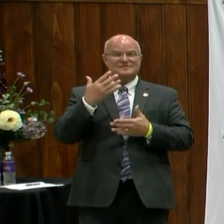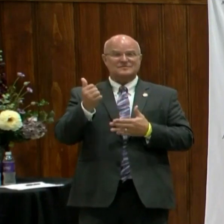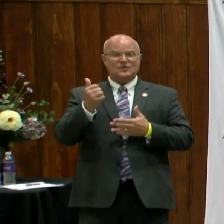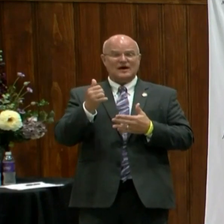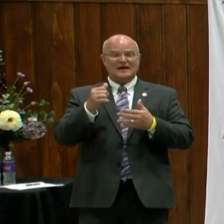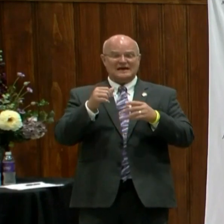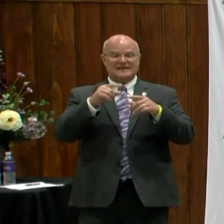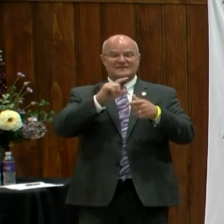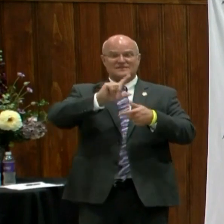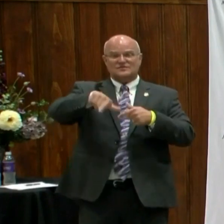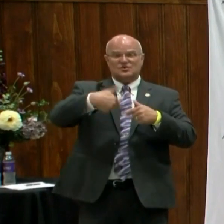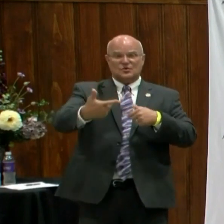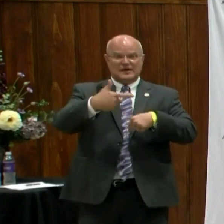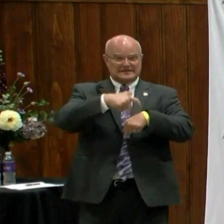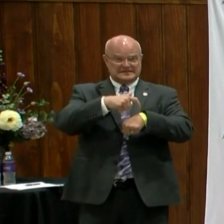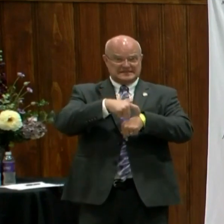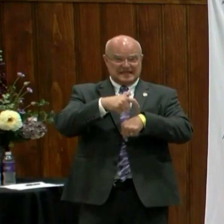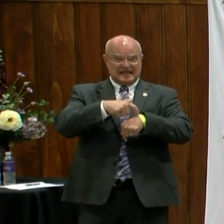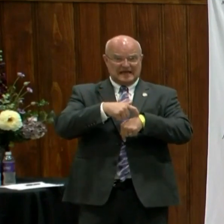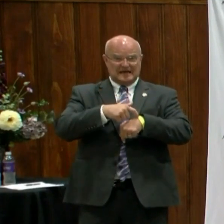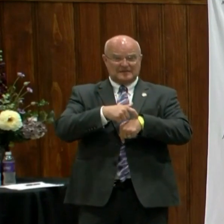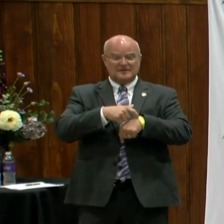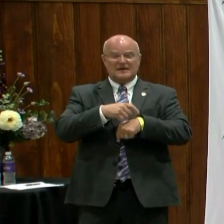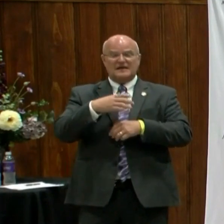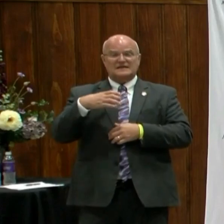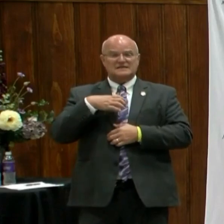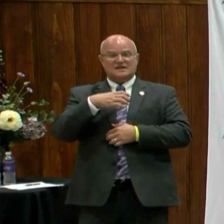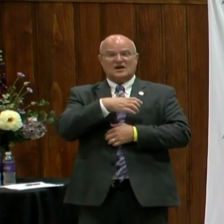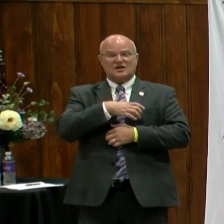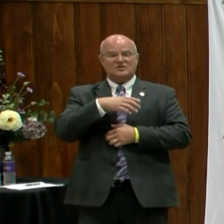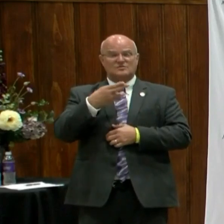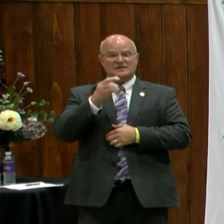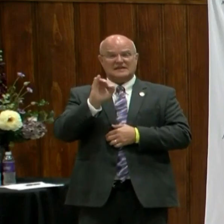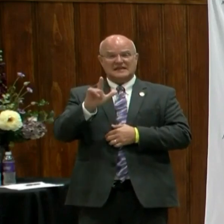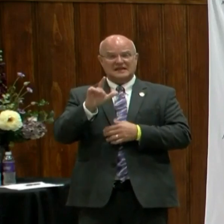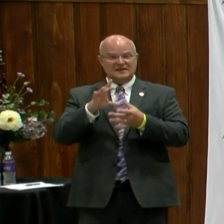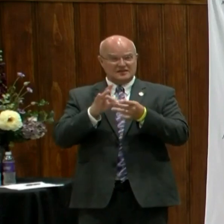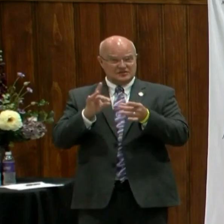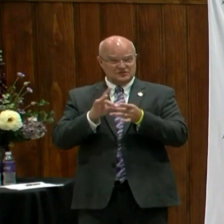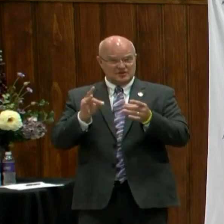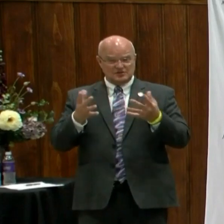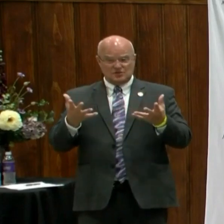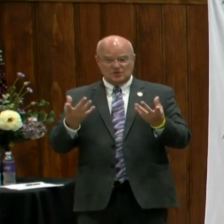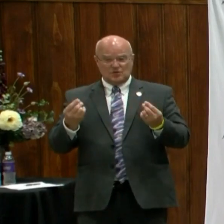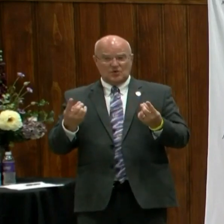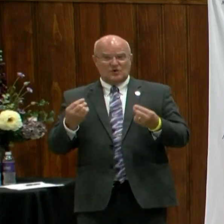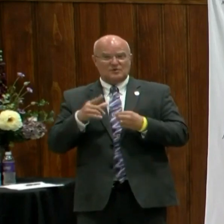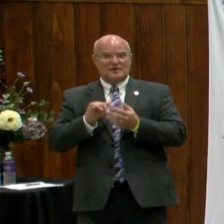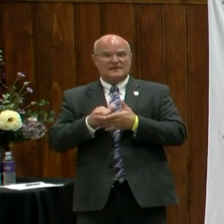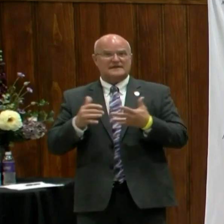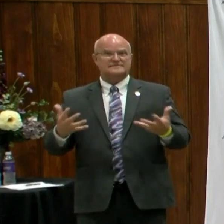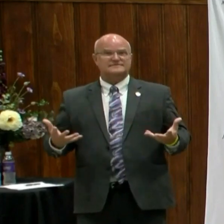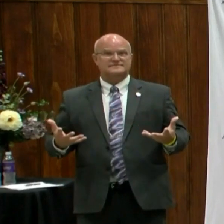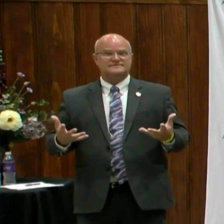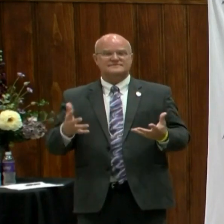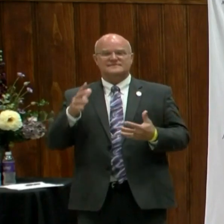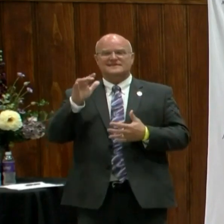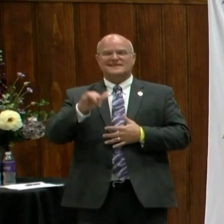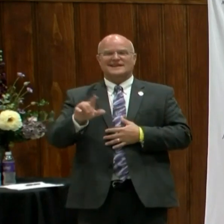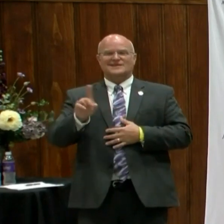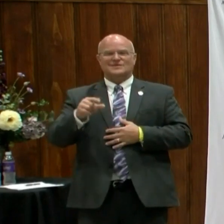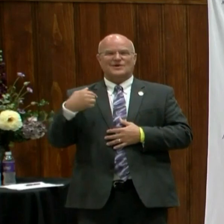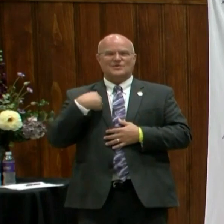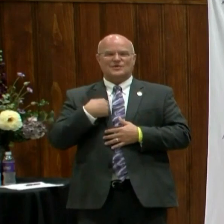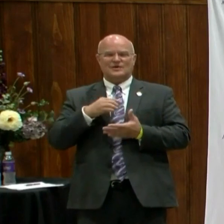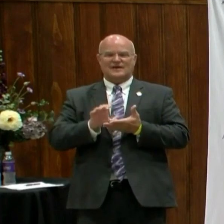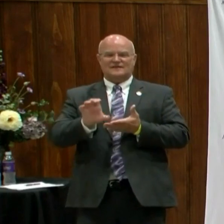the turnaround time, as the congressman addressed. And so what are we going to do about that? That's where we